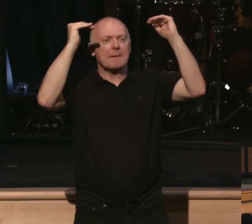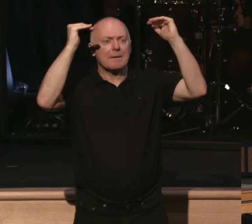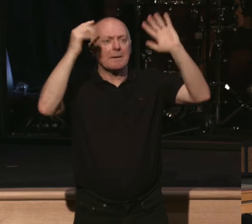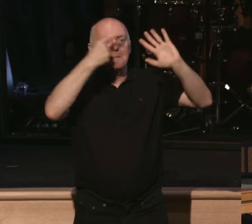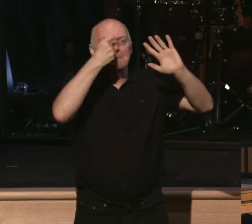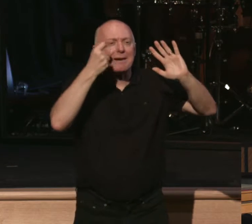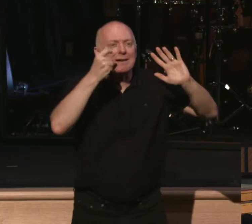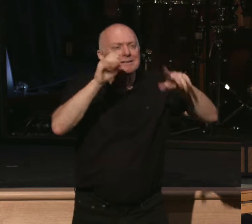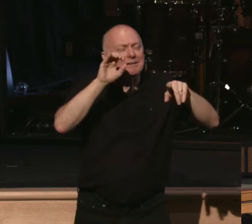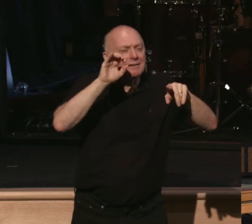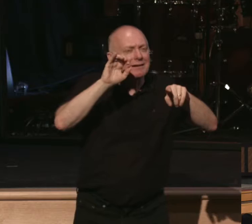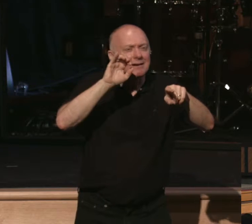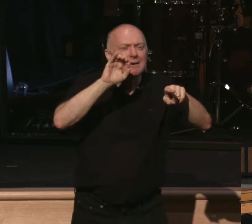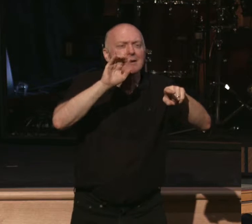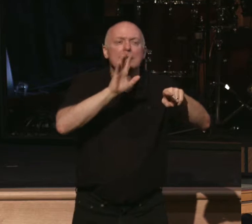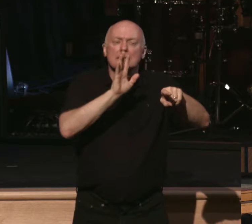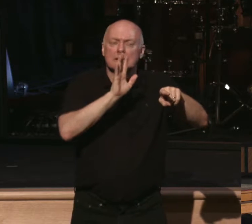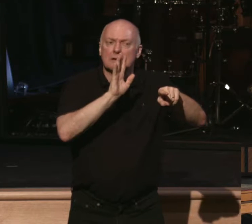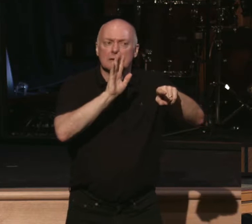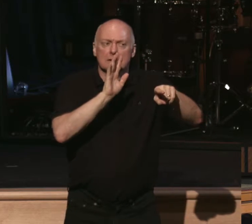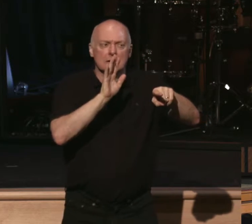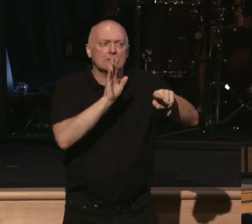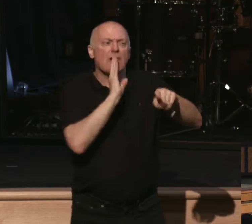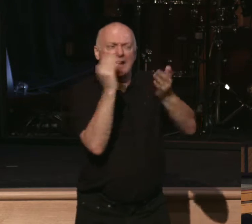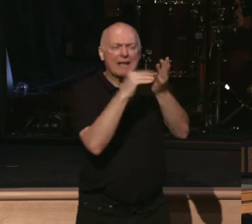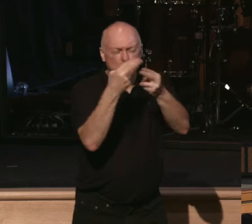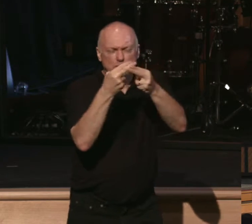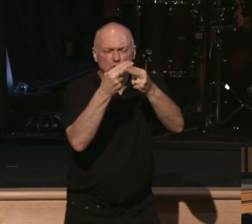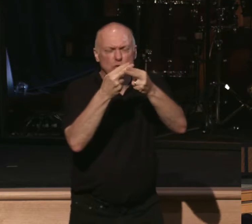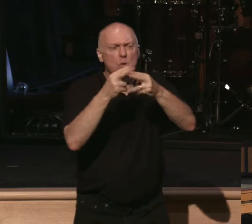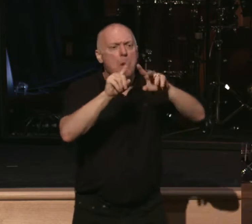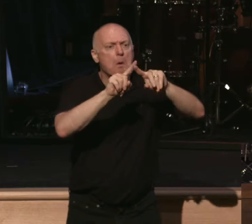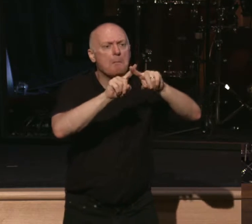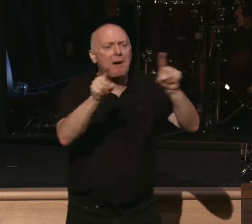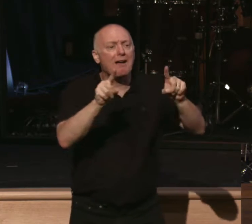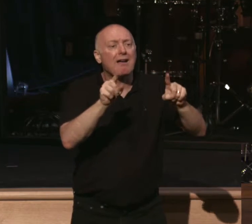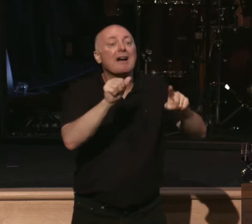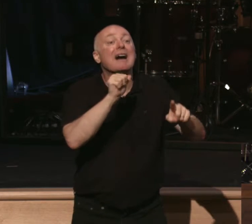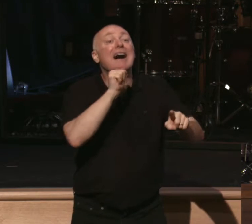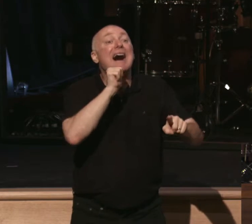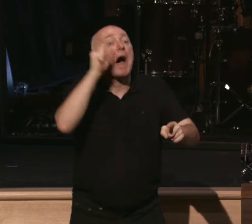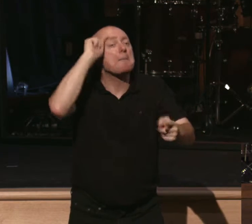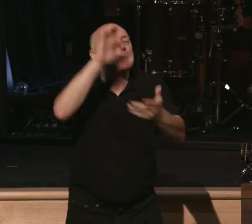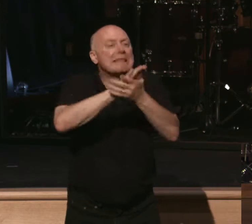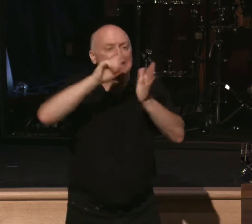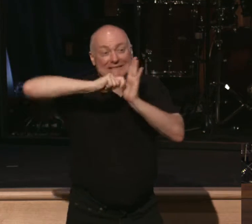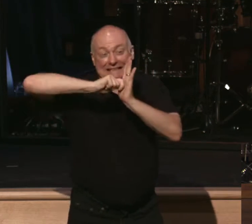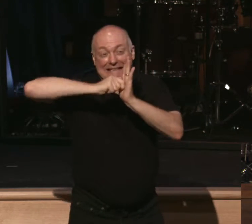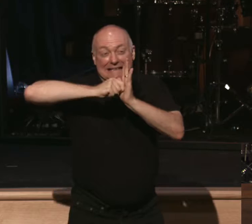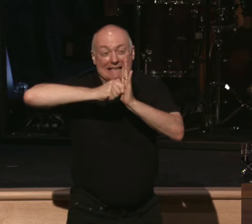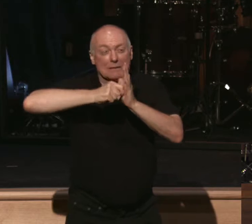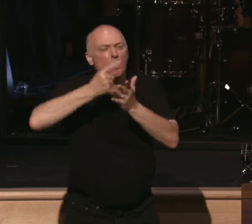the source. And we're going to talk about this again in a few minutes. But it's unbelief. What is